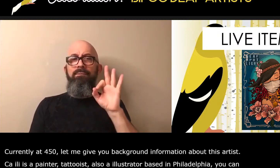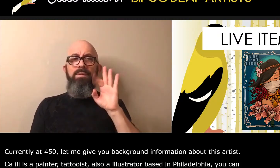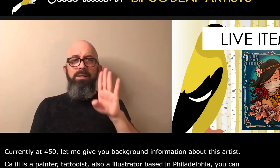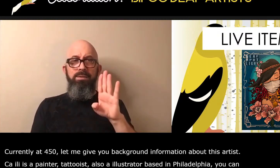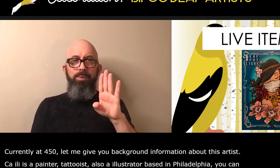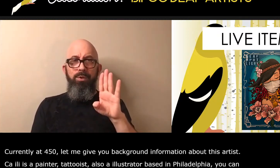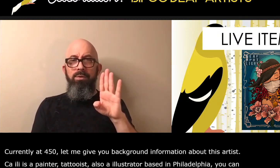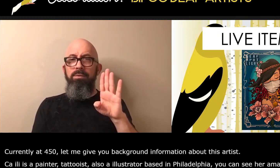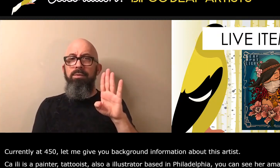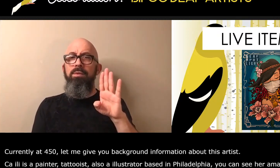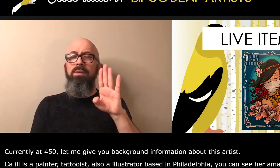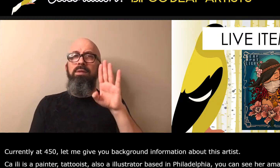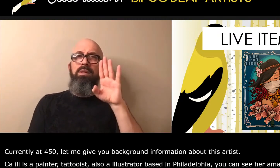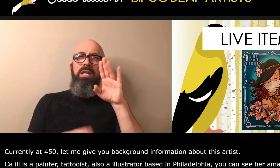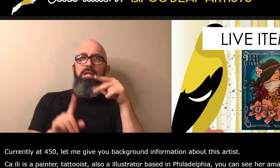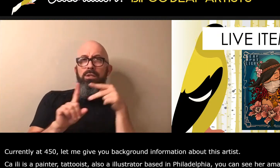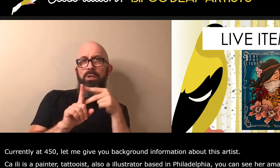Instagram